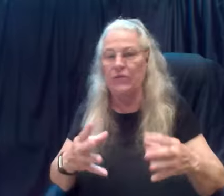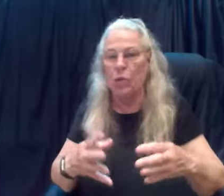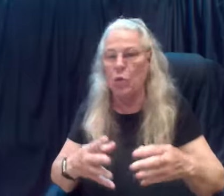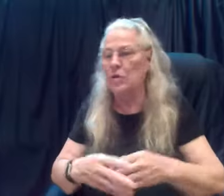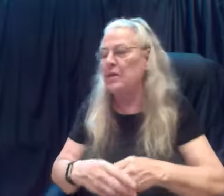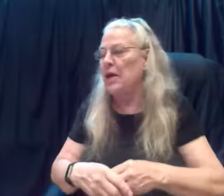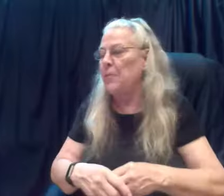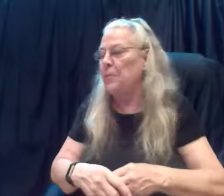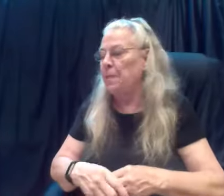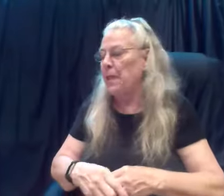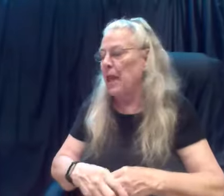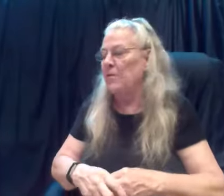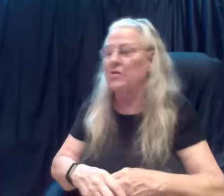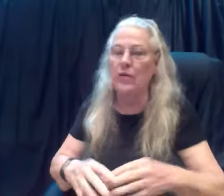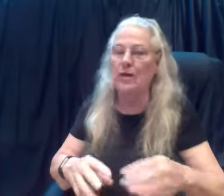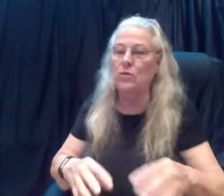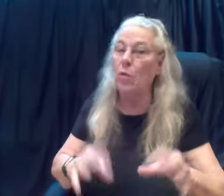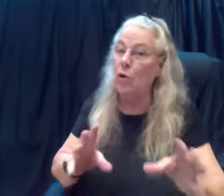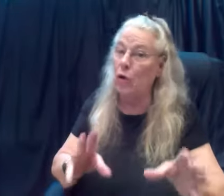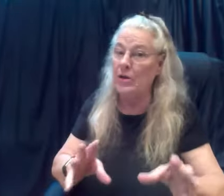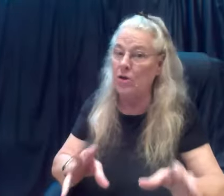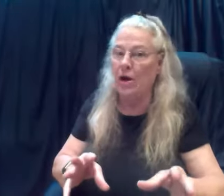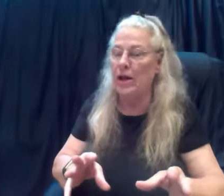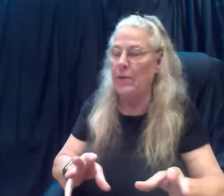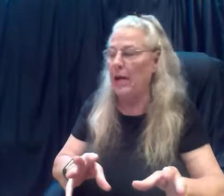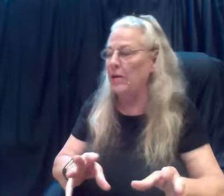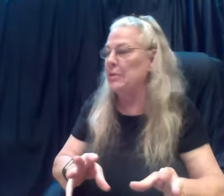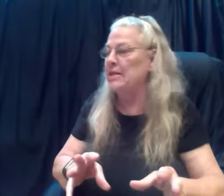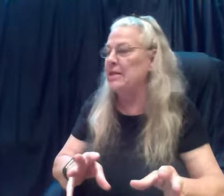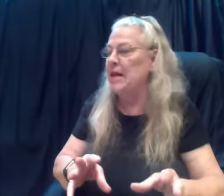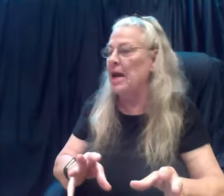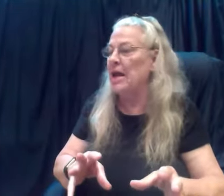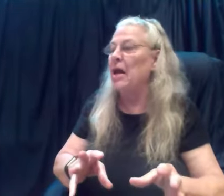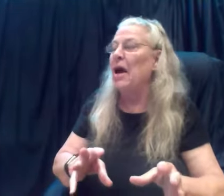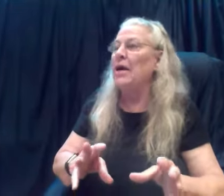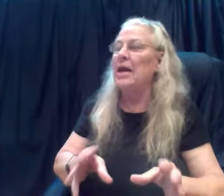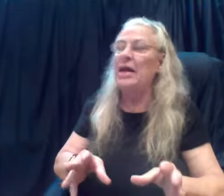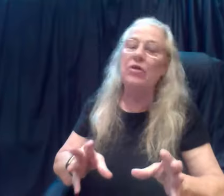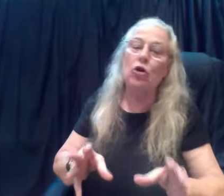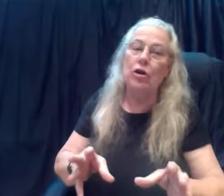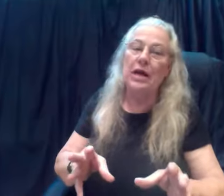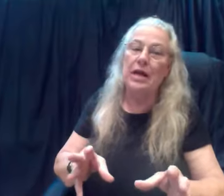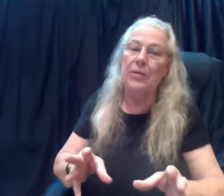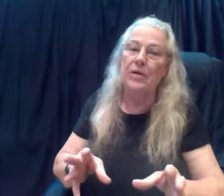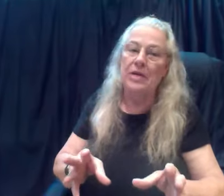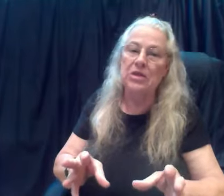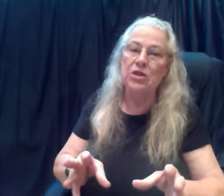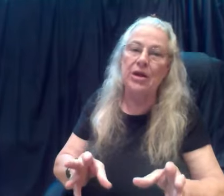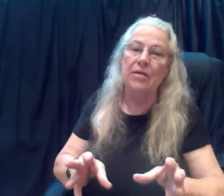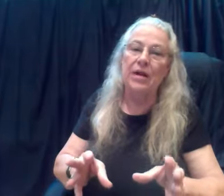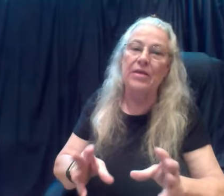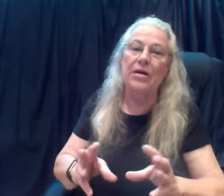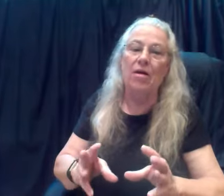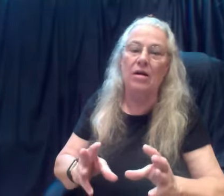words, and so that's what we're going to be talking about a little bit today. Even looking up in the dictionary, there are